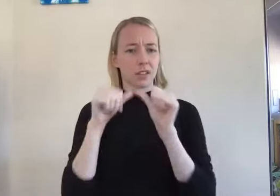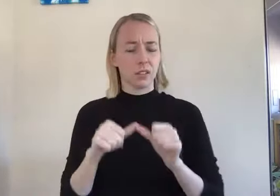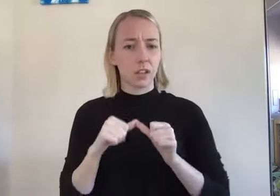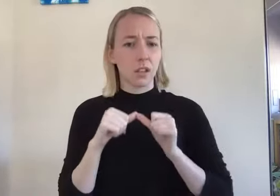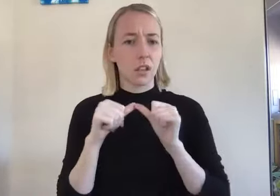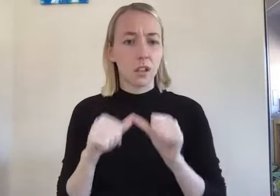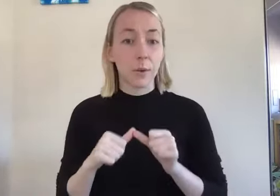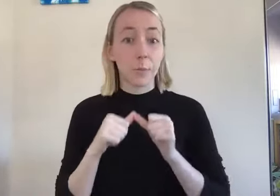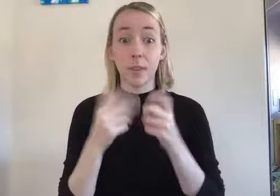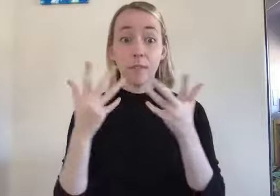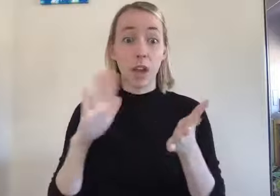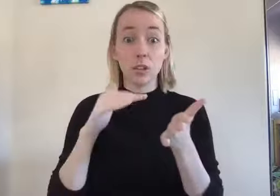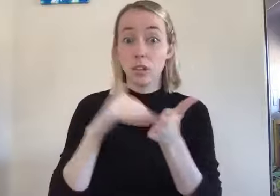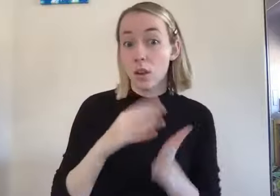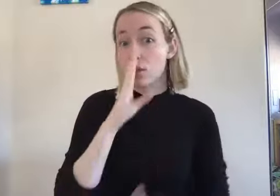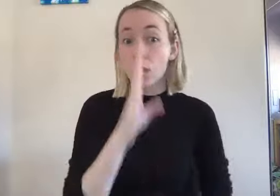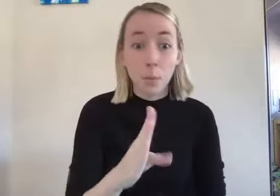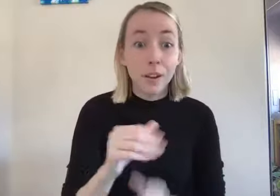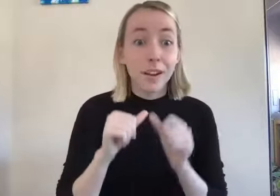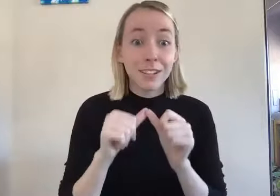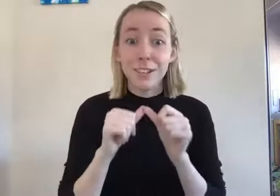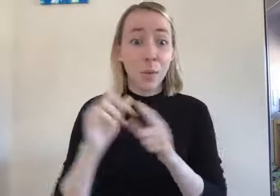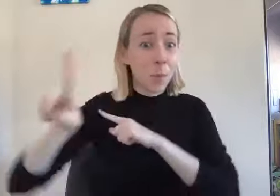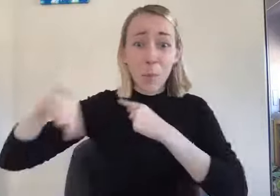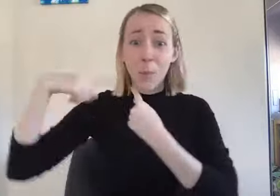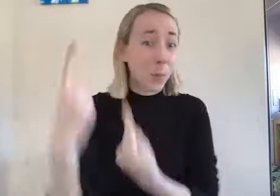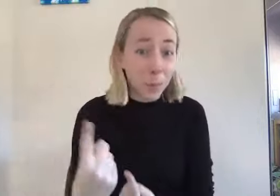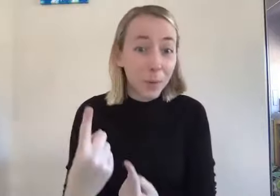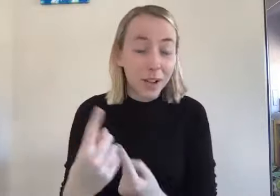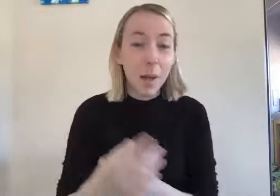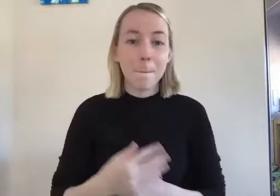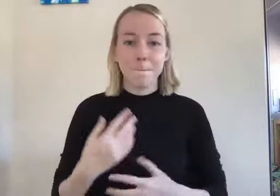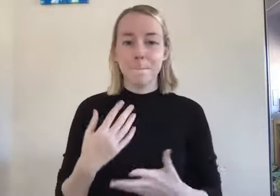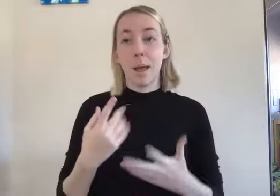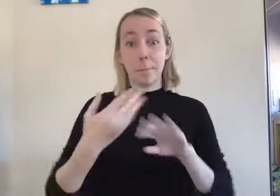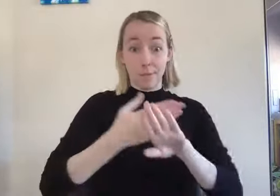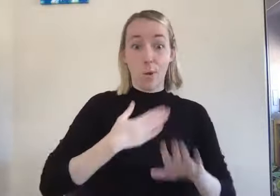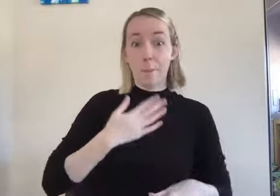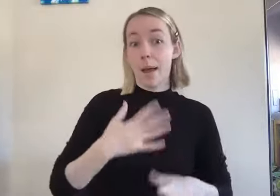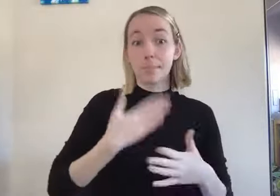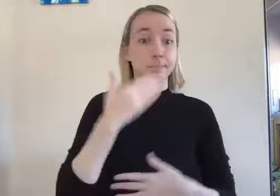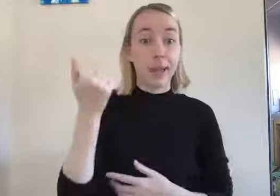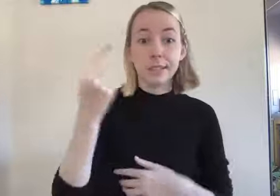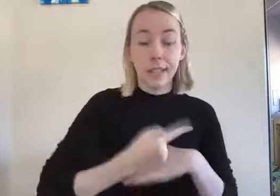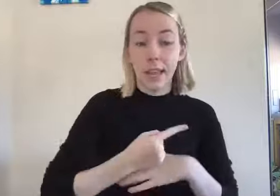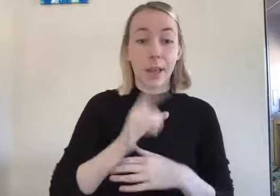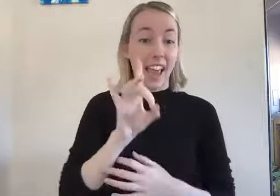that. When I got out of there, I'd been sober longer than I ever had. My personal best was 8 days. Now I